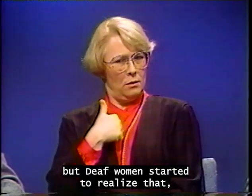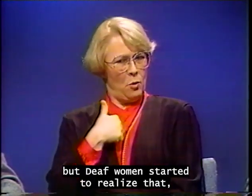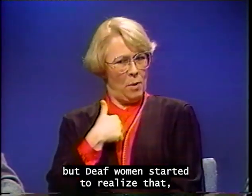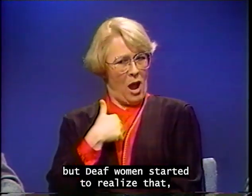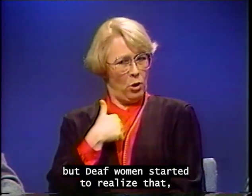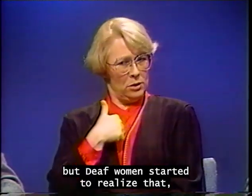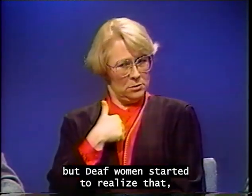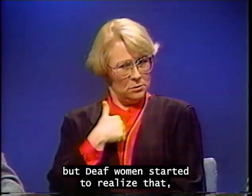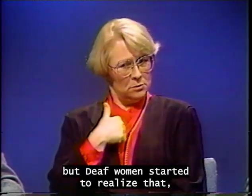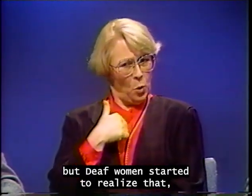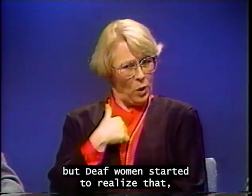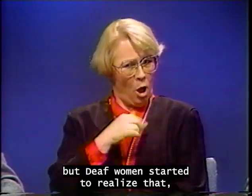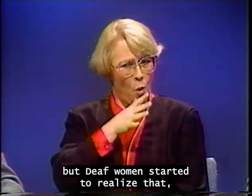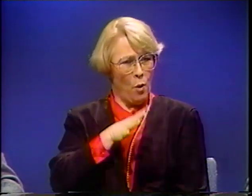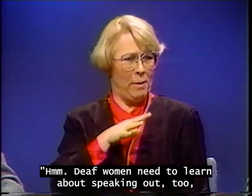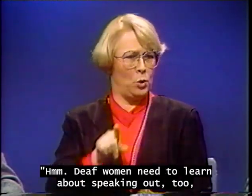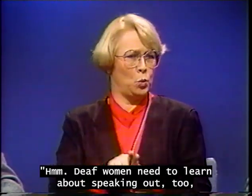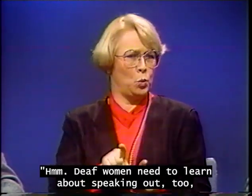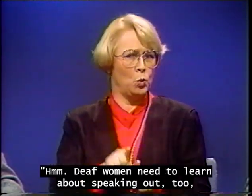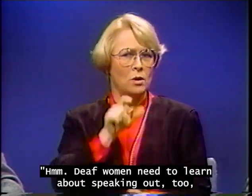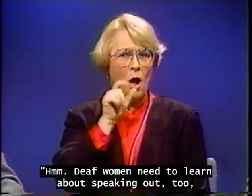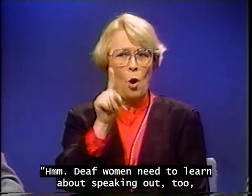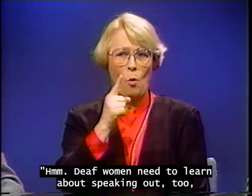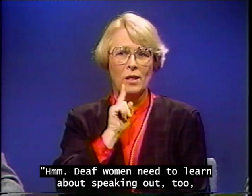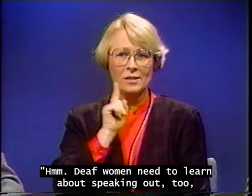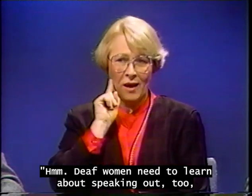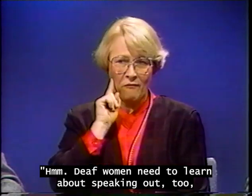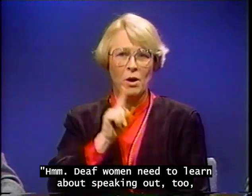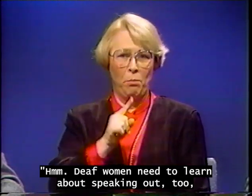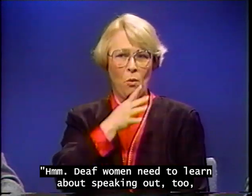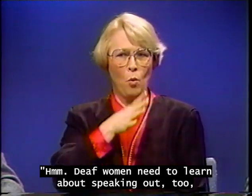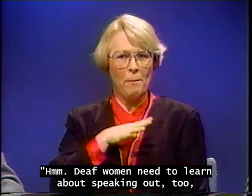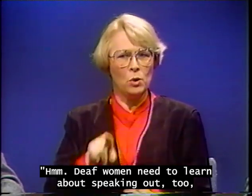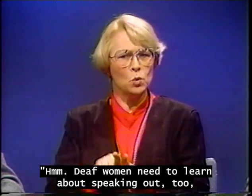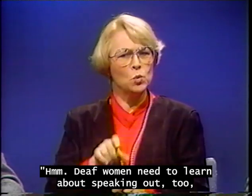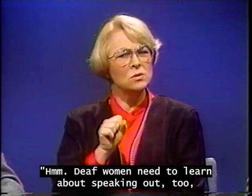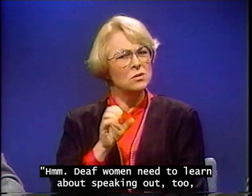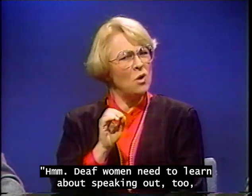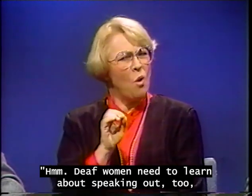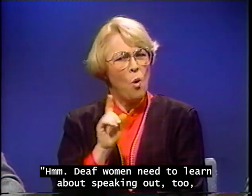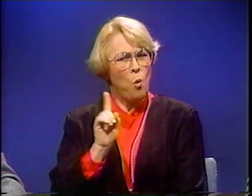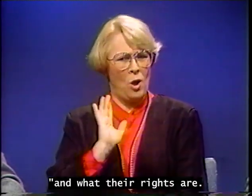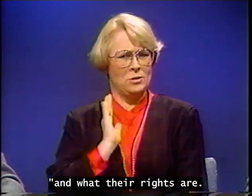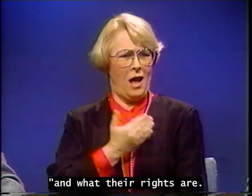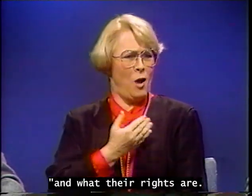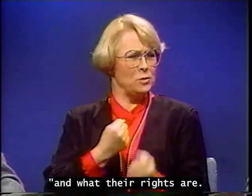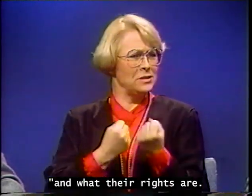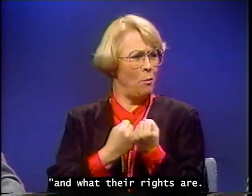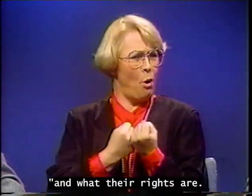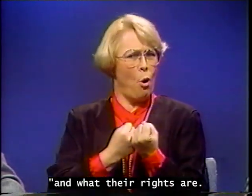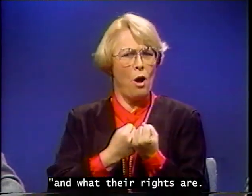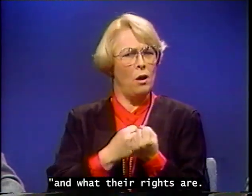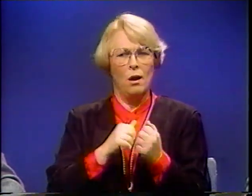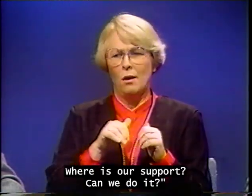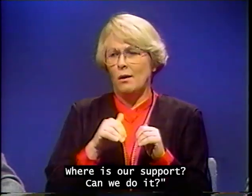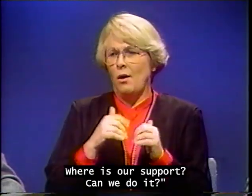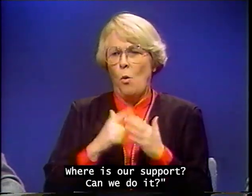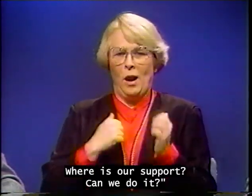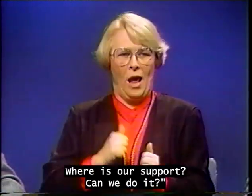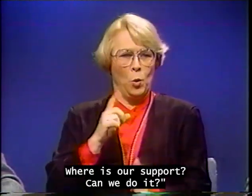to realize that, deaf women need to learn about speaking out too and what their rights are. Where is our